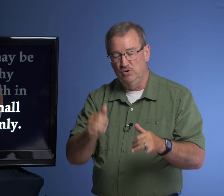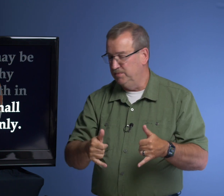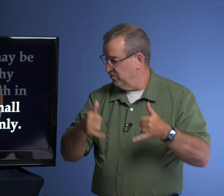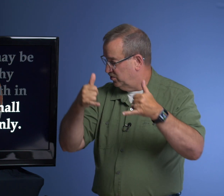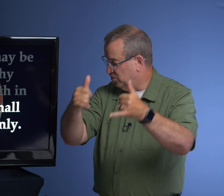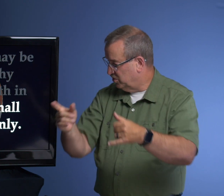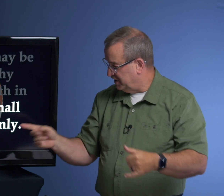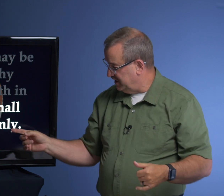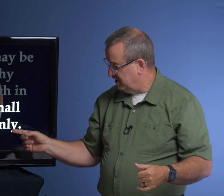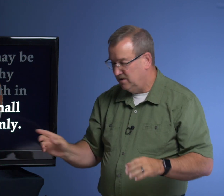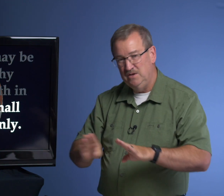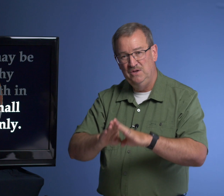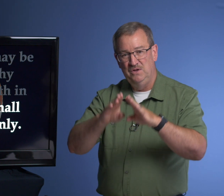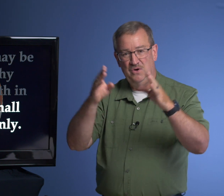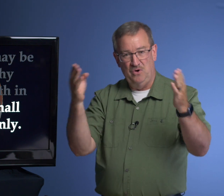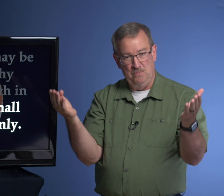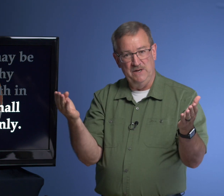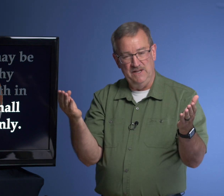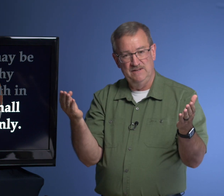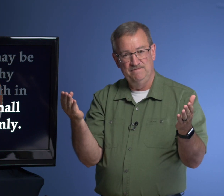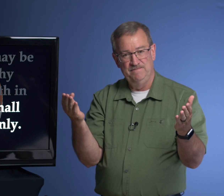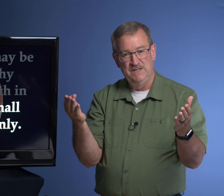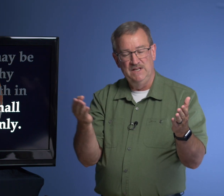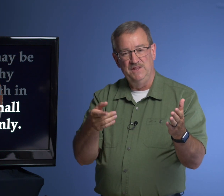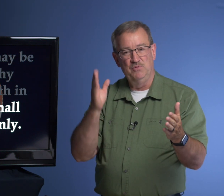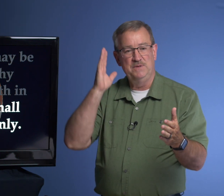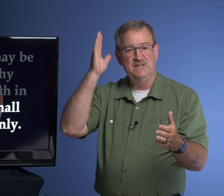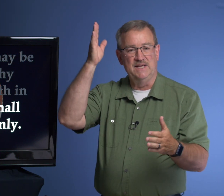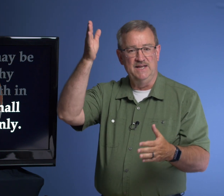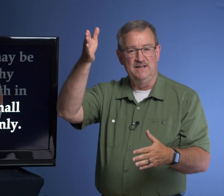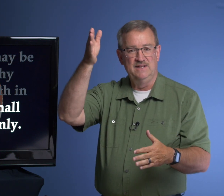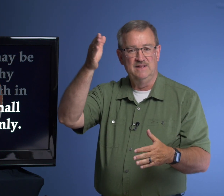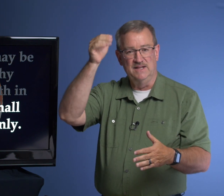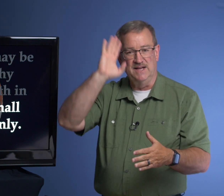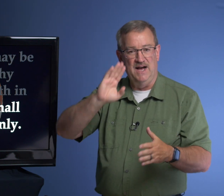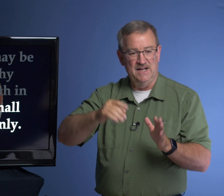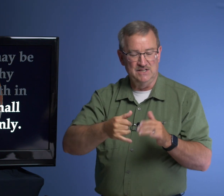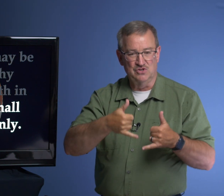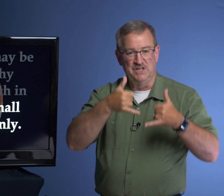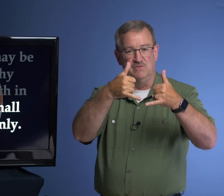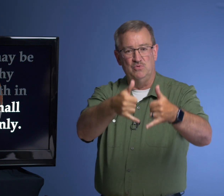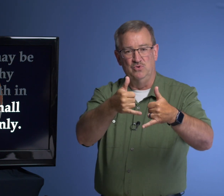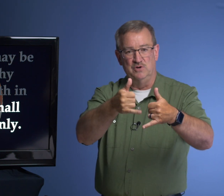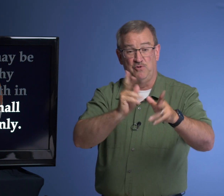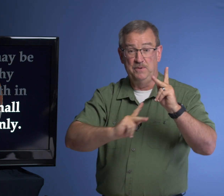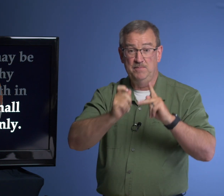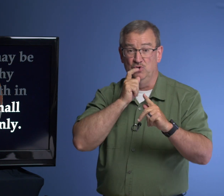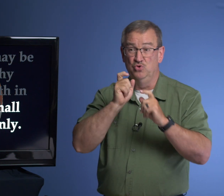be rewarded openly. There will be a day that God is going to give rewards for people who